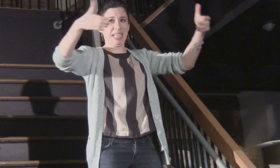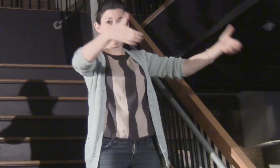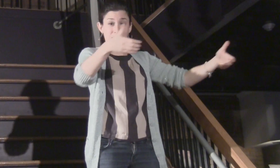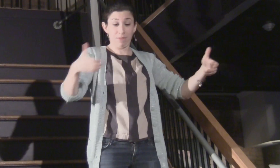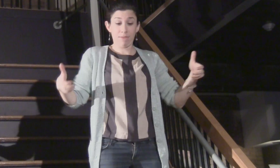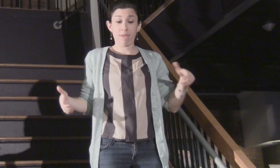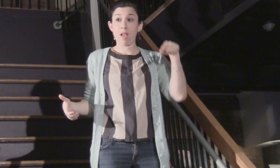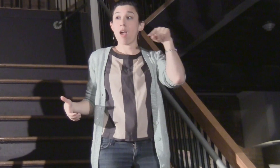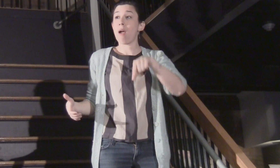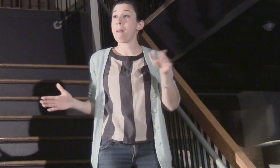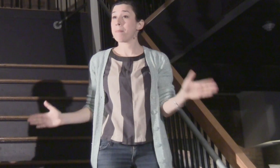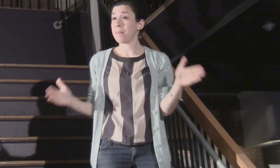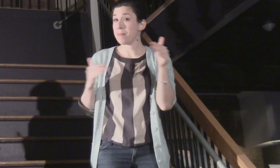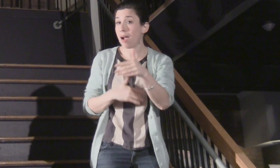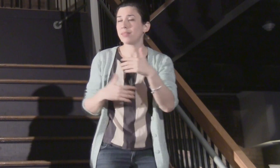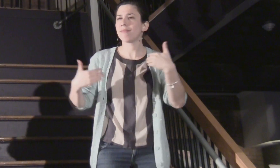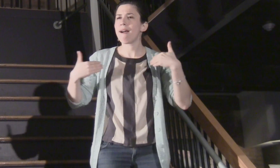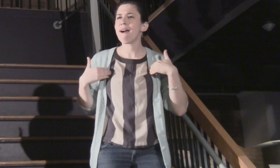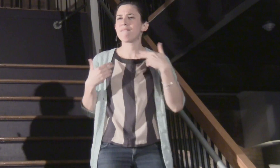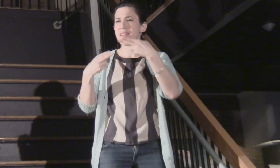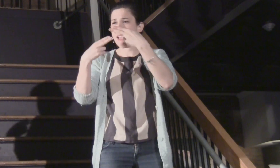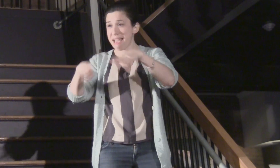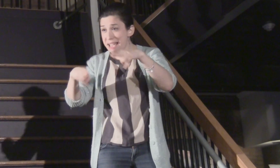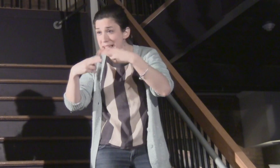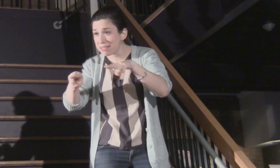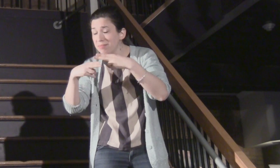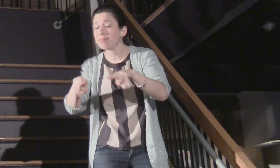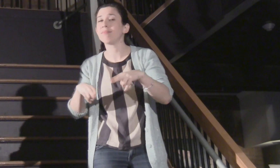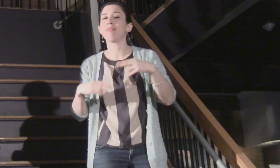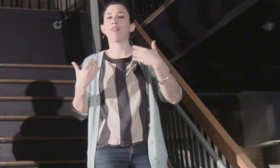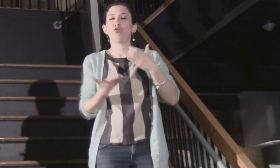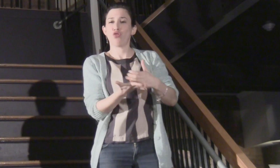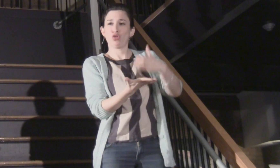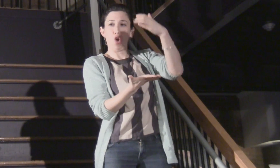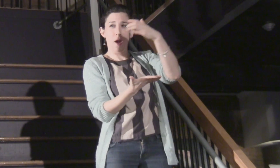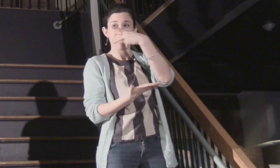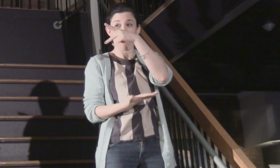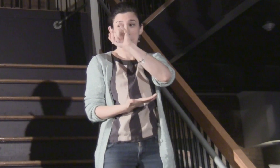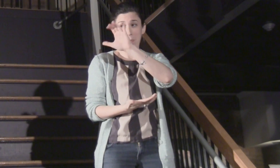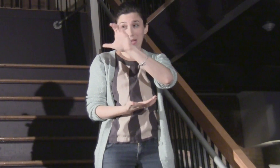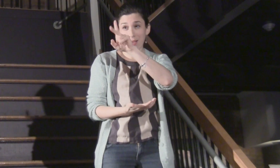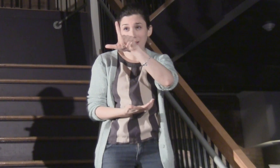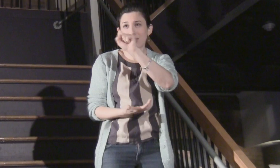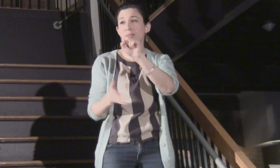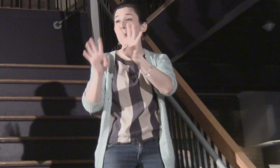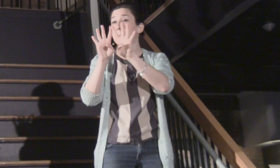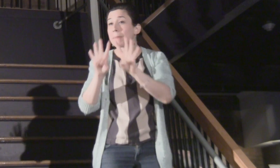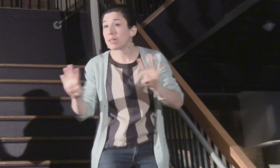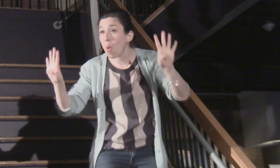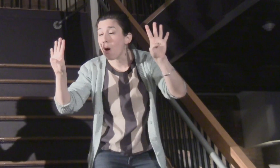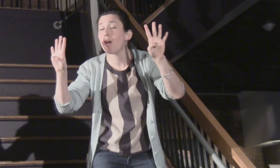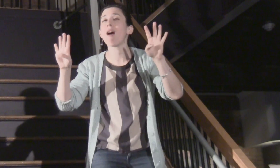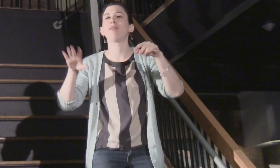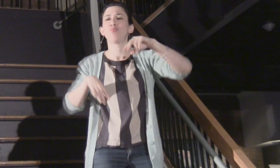it. And they gave him a box with eggs, some pickles,